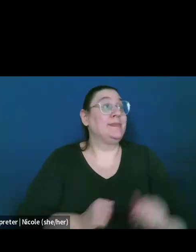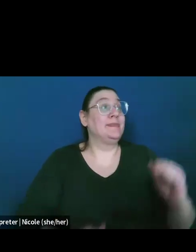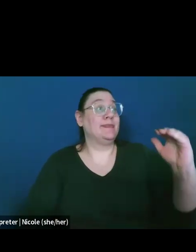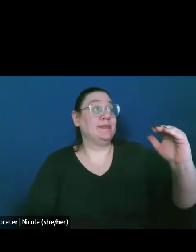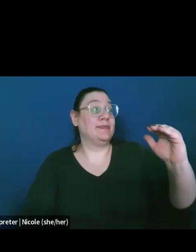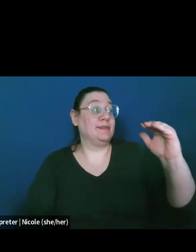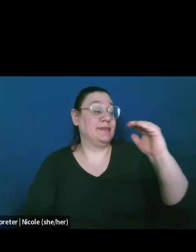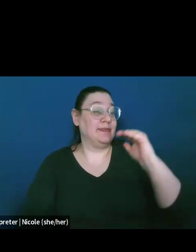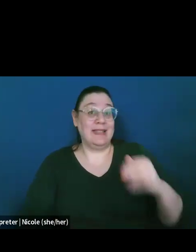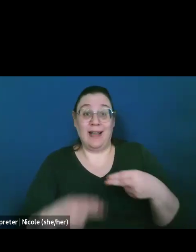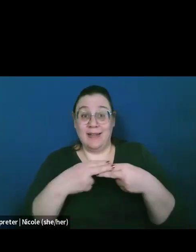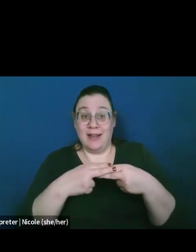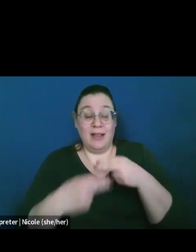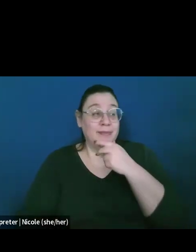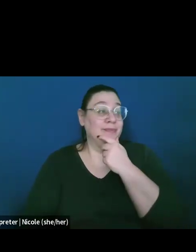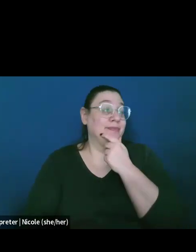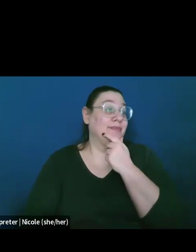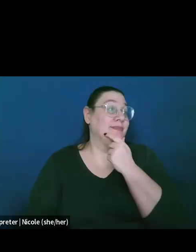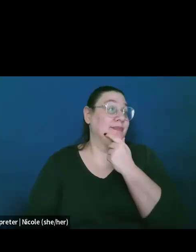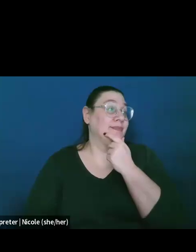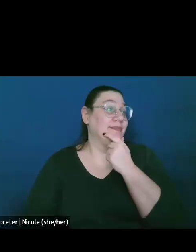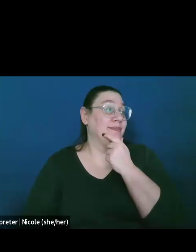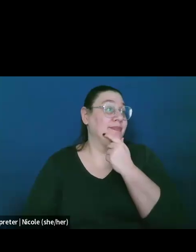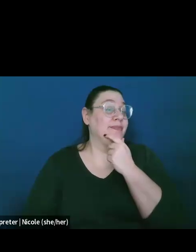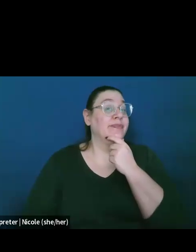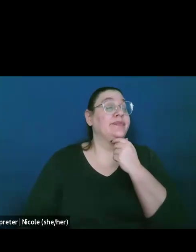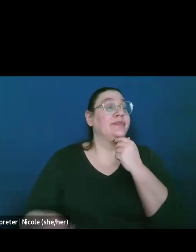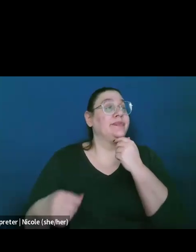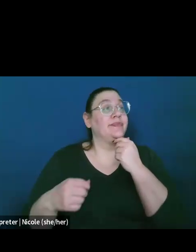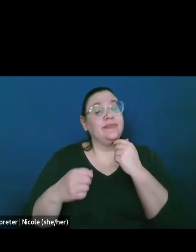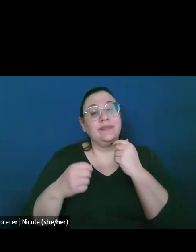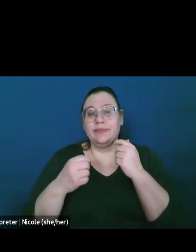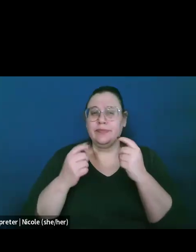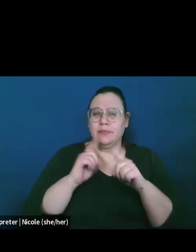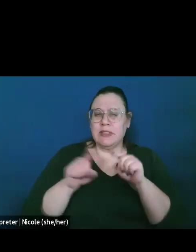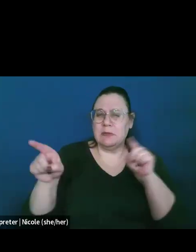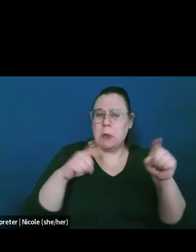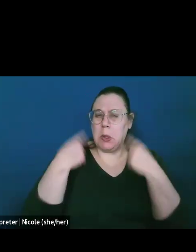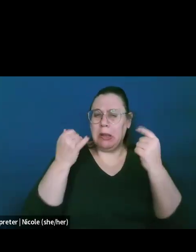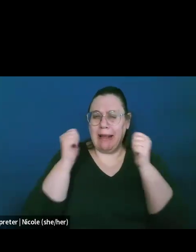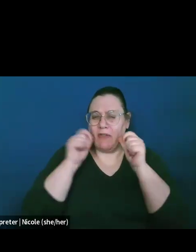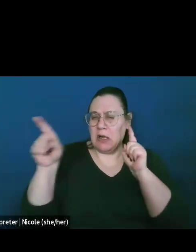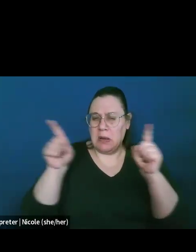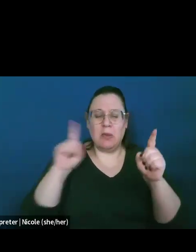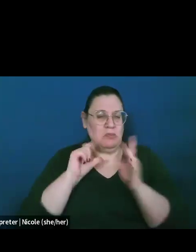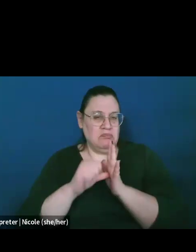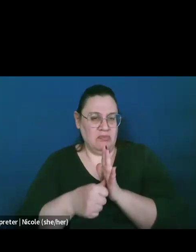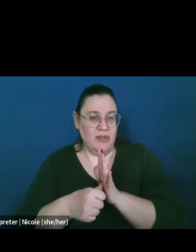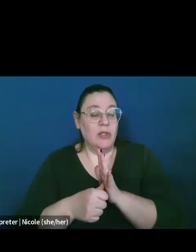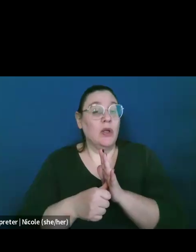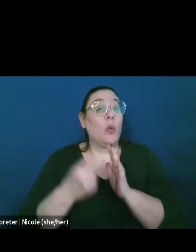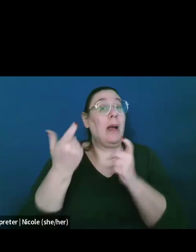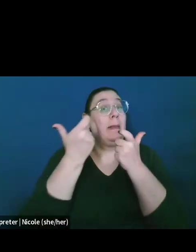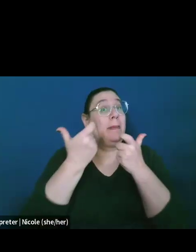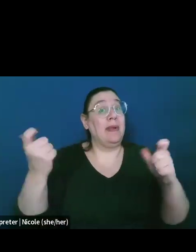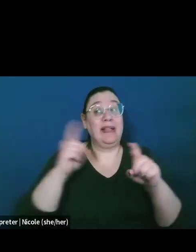next slide, please. So there are a couple of day-to-day differences we want to highlight. One of the biggest ones is